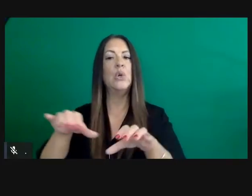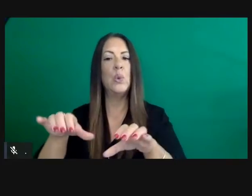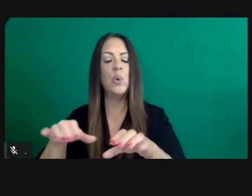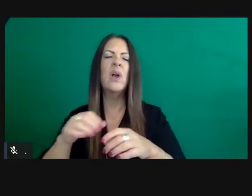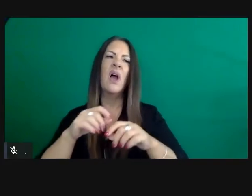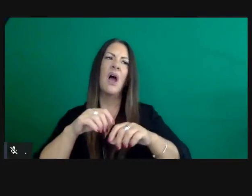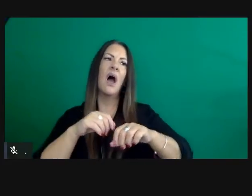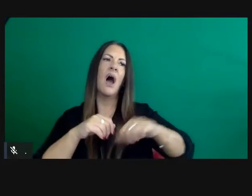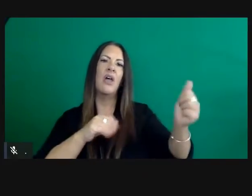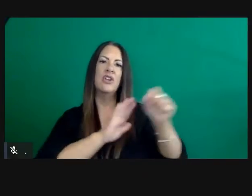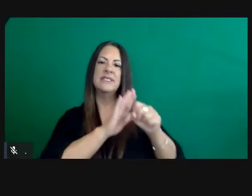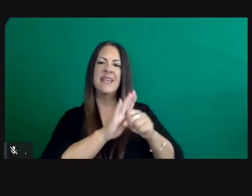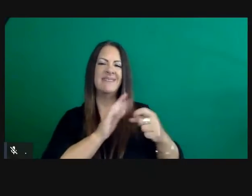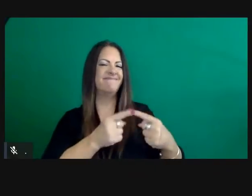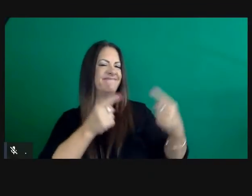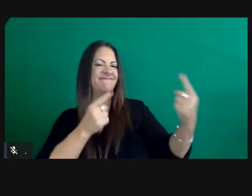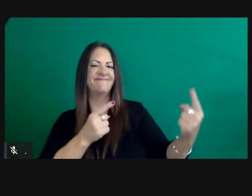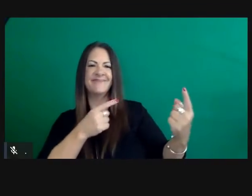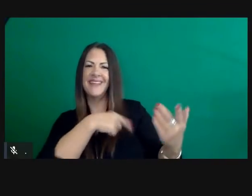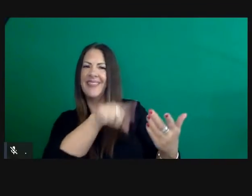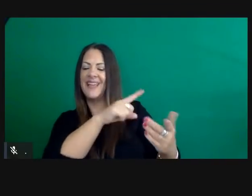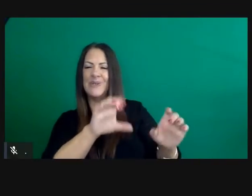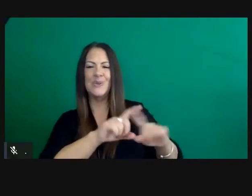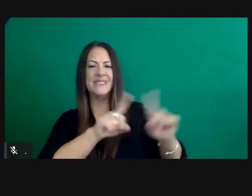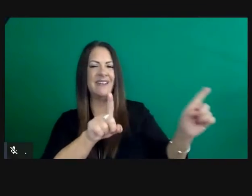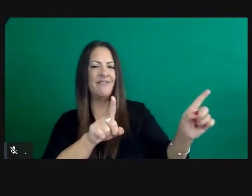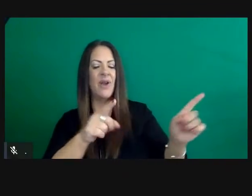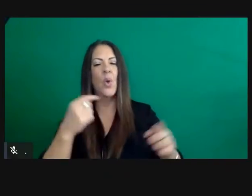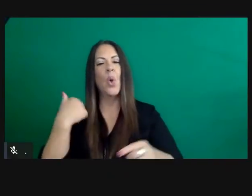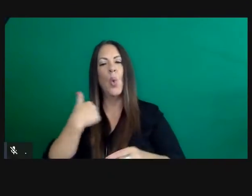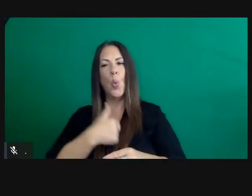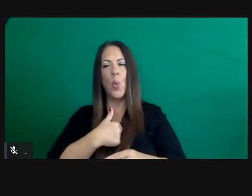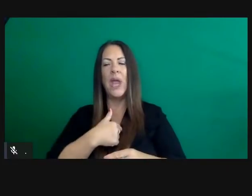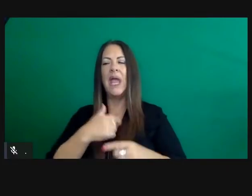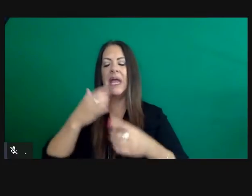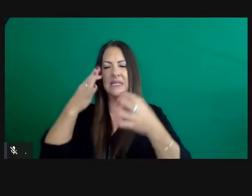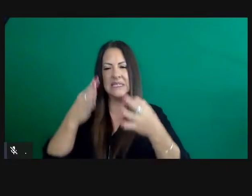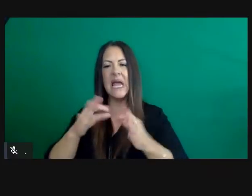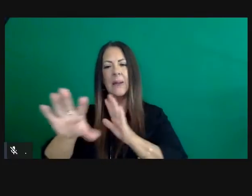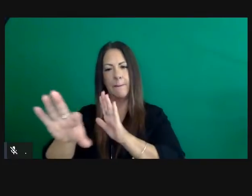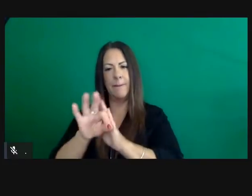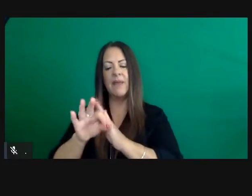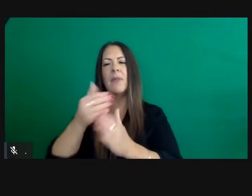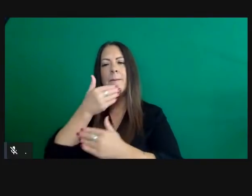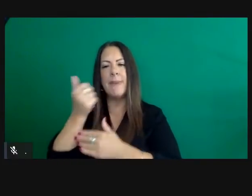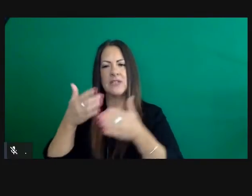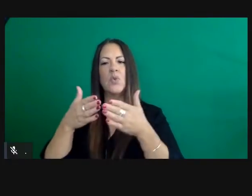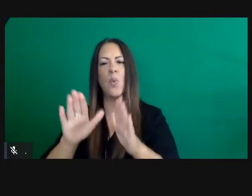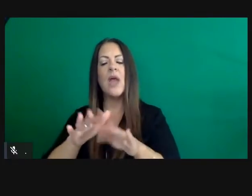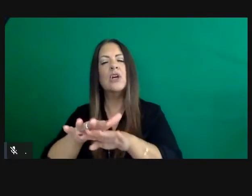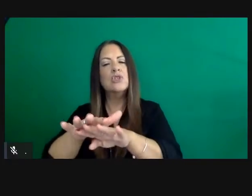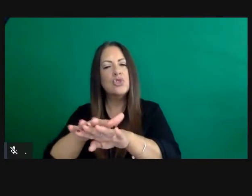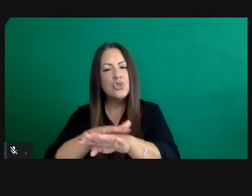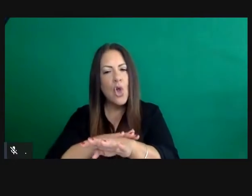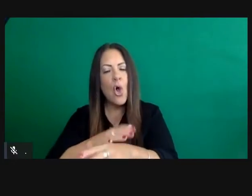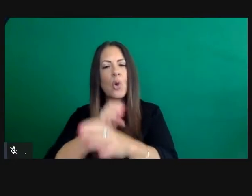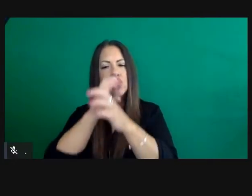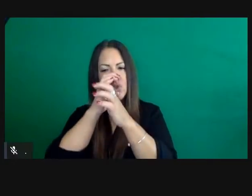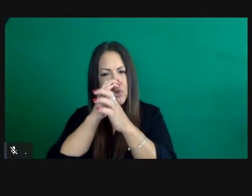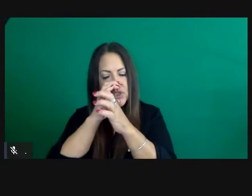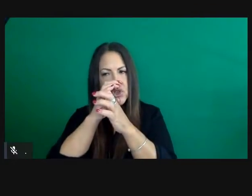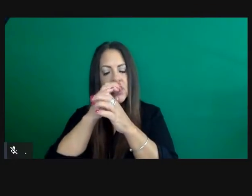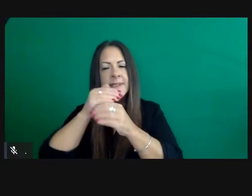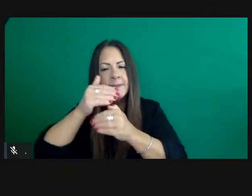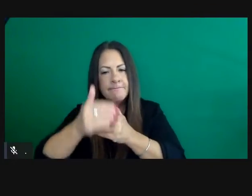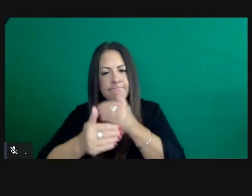divergent from what we're doing here in California. We've chosen an approach that we describe as slow and stringent. We wait for the data to